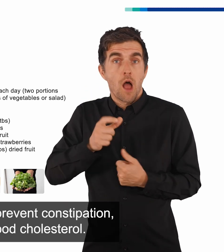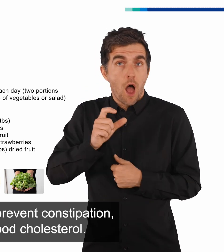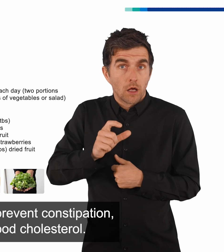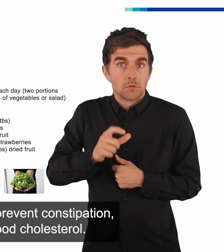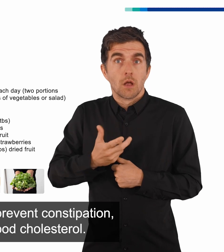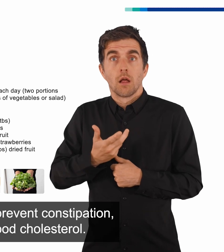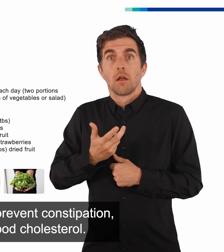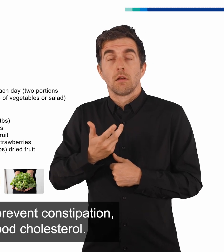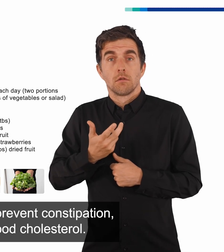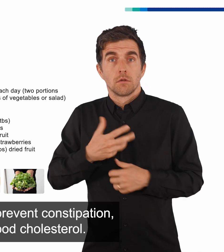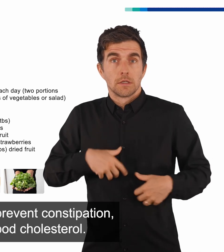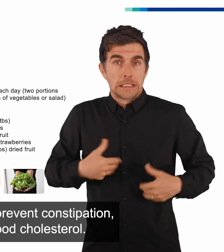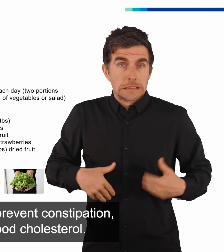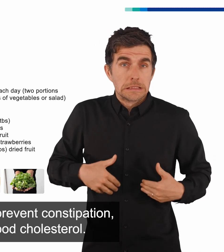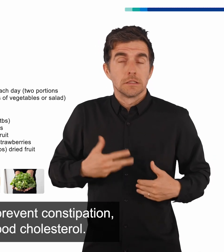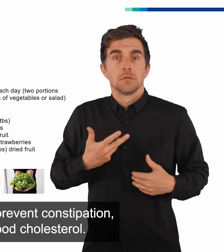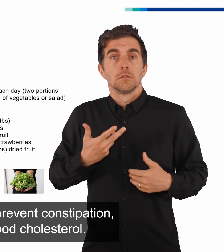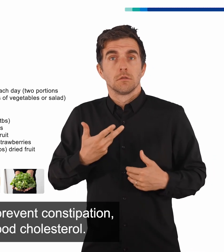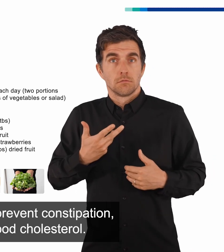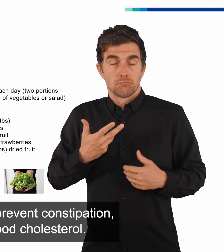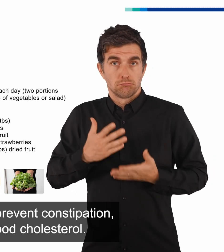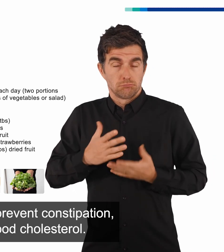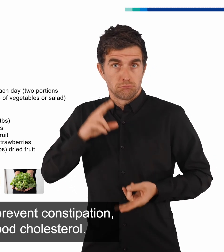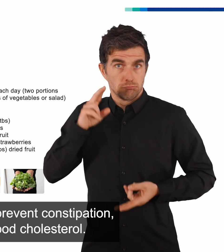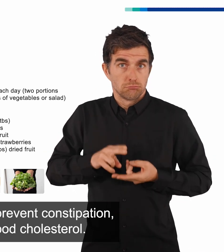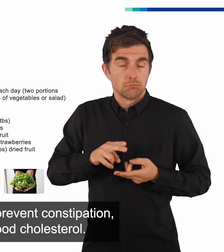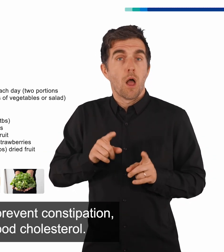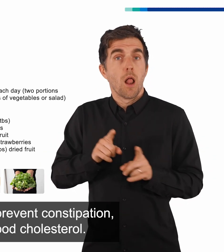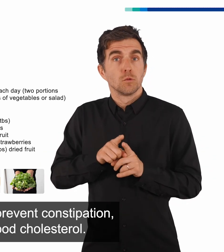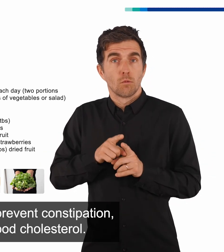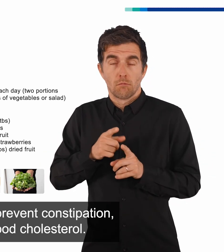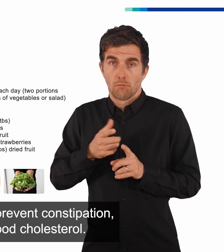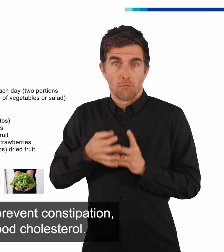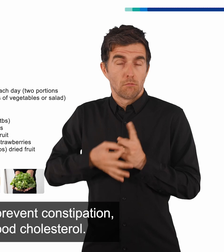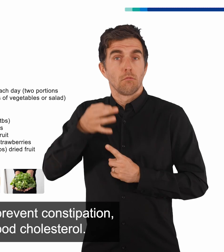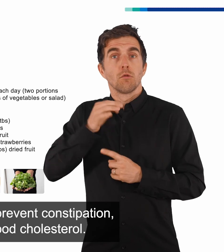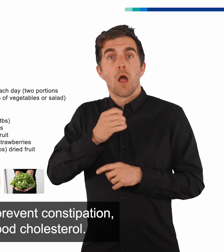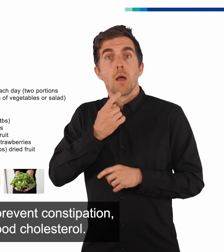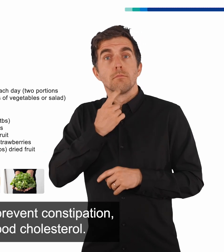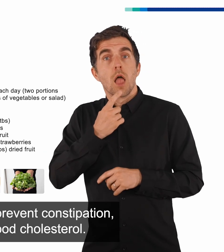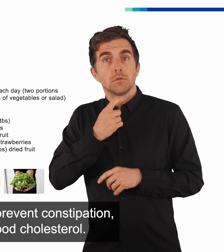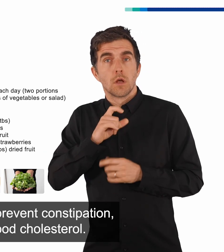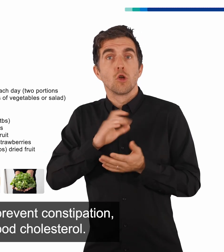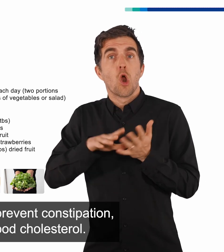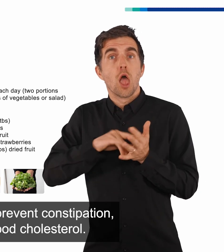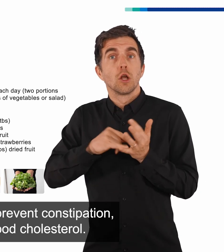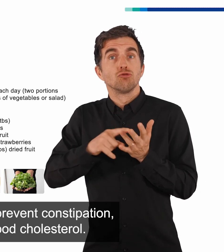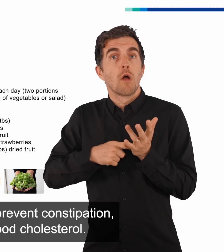What type should I eat? Try to eat fruit and vegetables of different colours in fresh, frozen, and tin